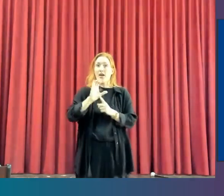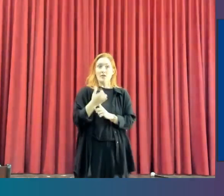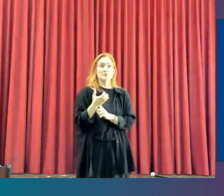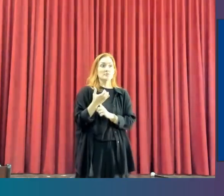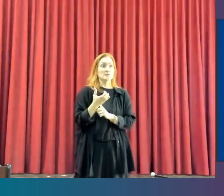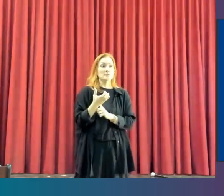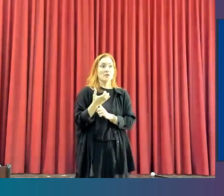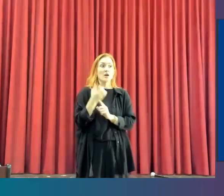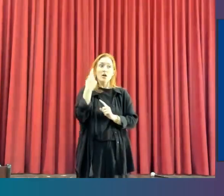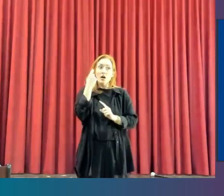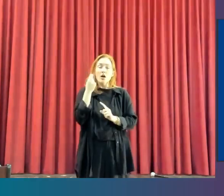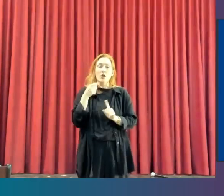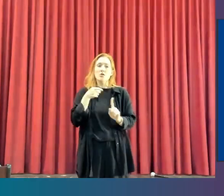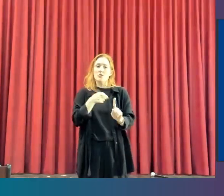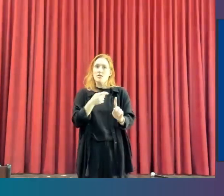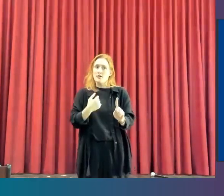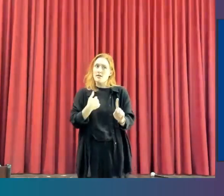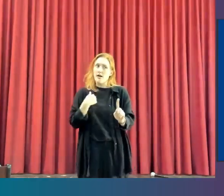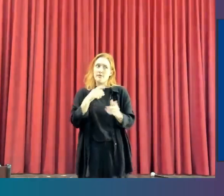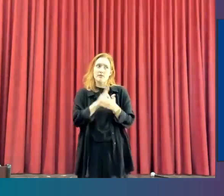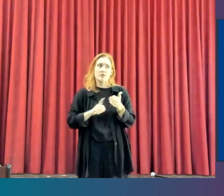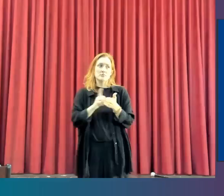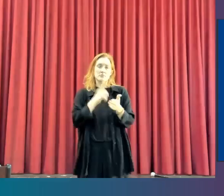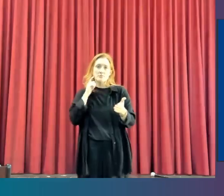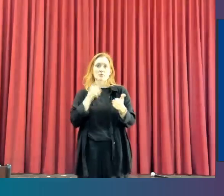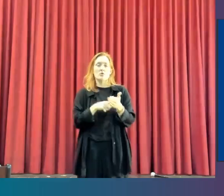alleging discrimination.